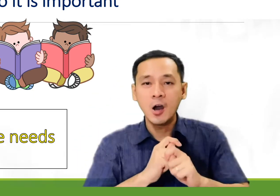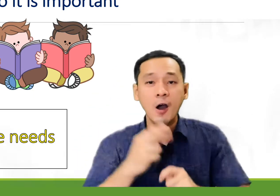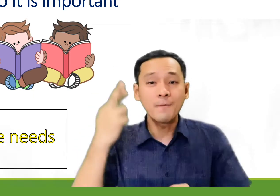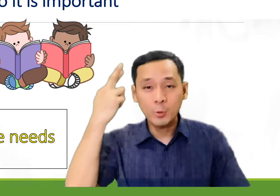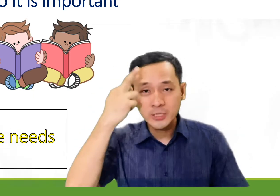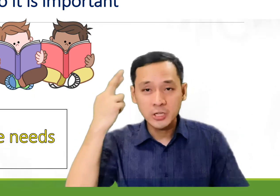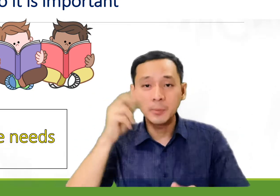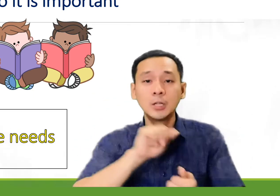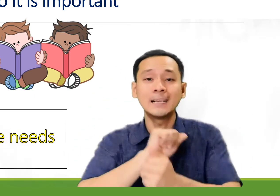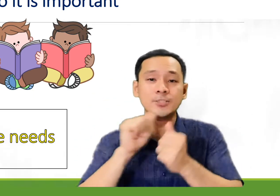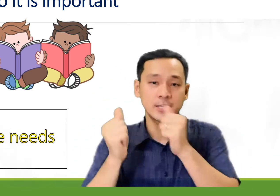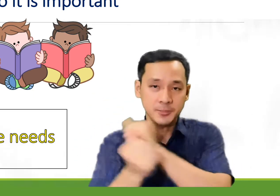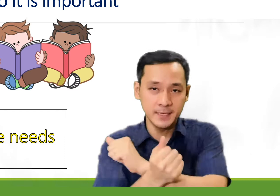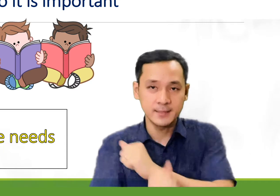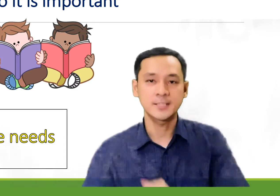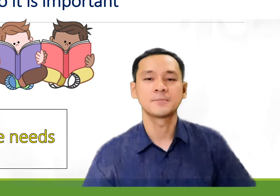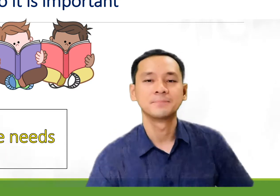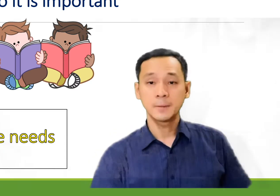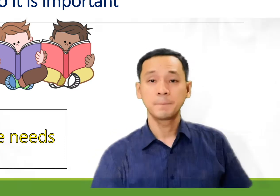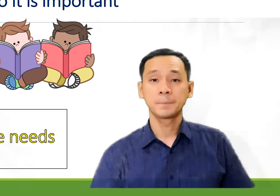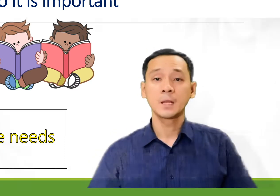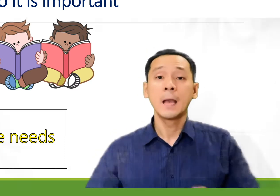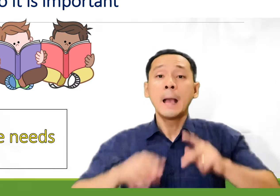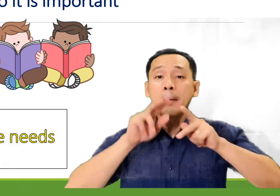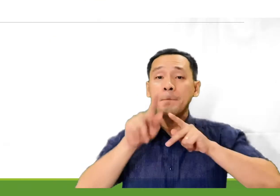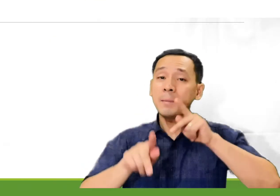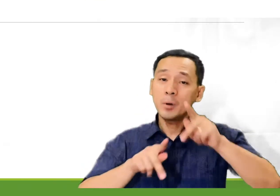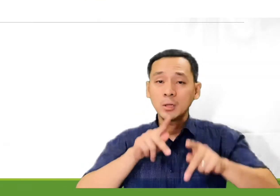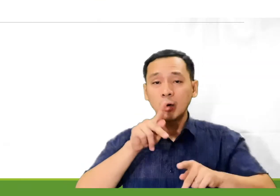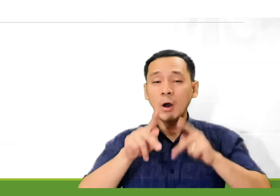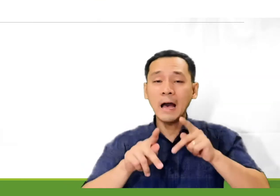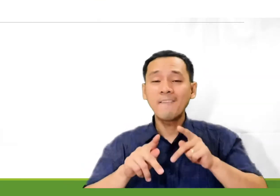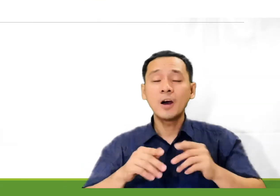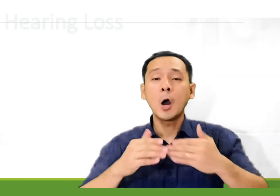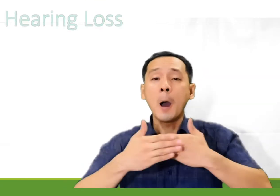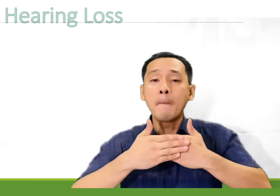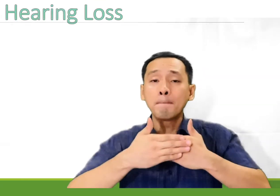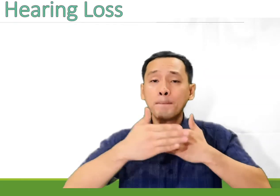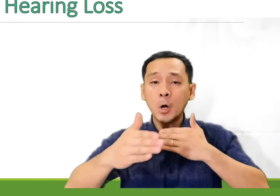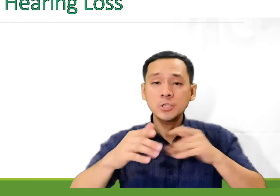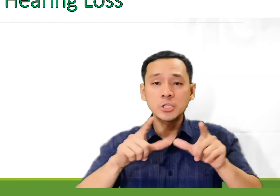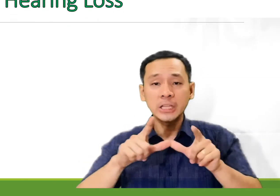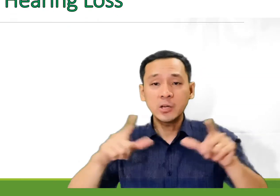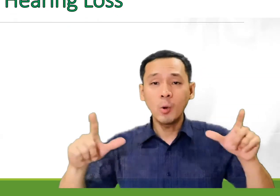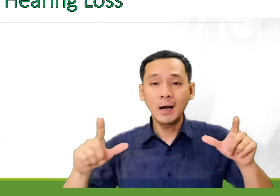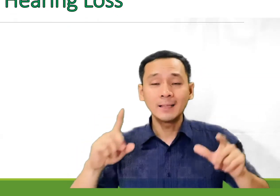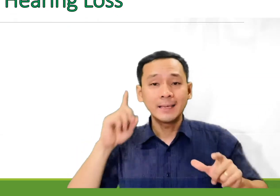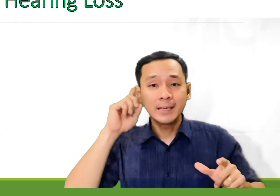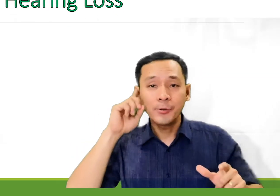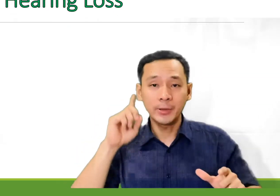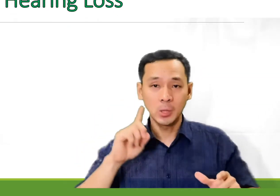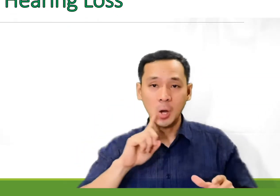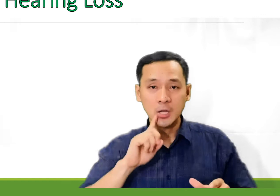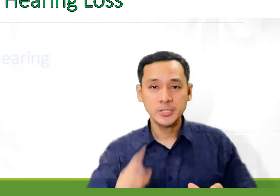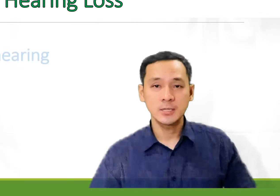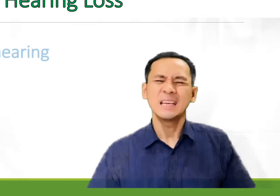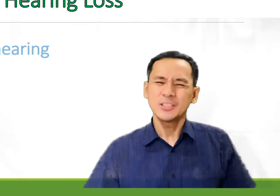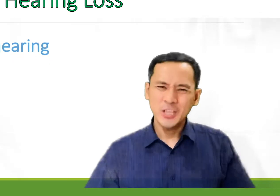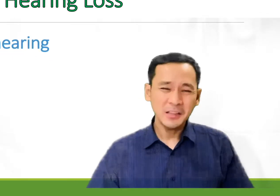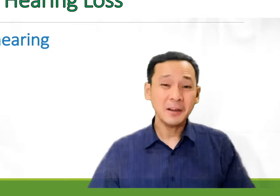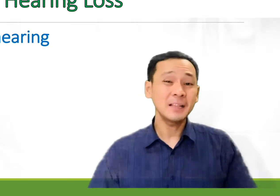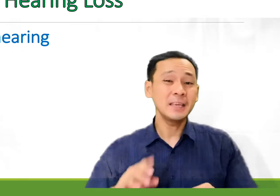types of reasonable adjustments. People who have postlingual hearing